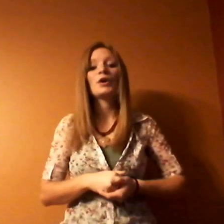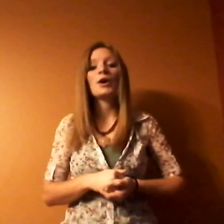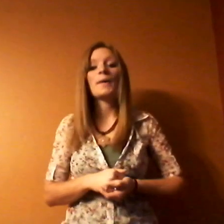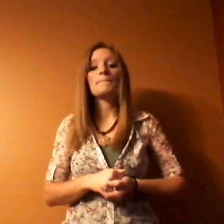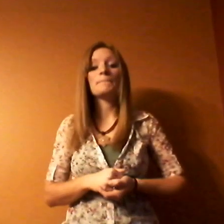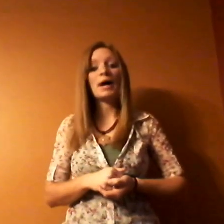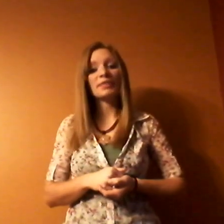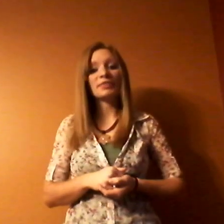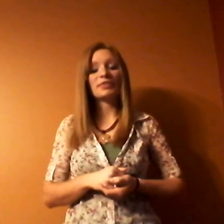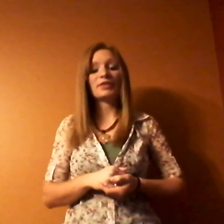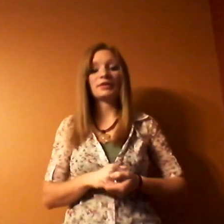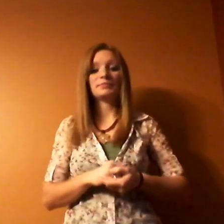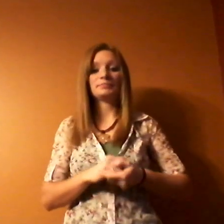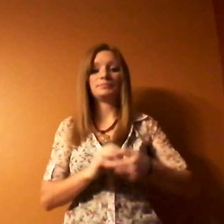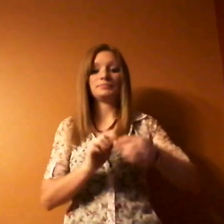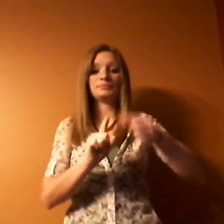Month.